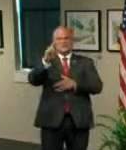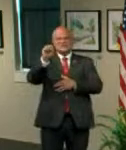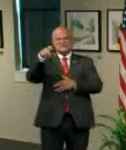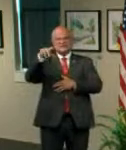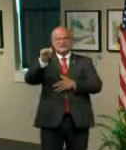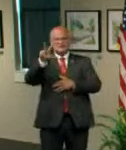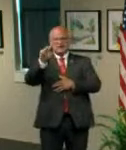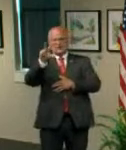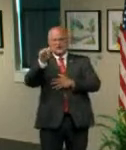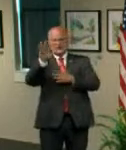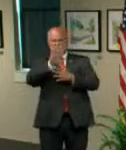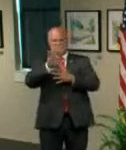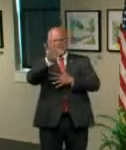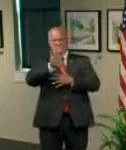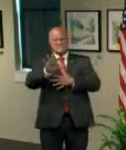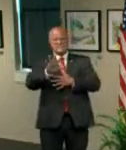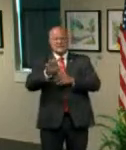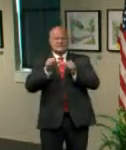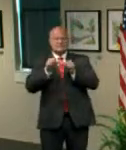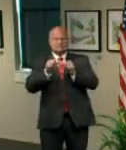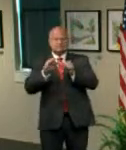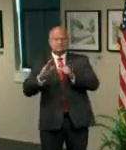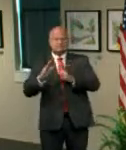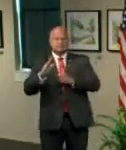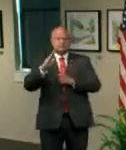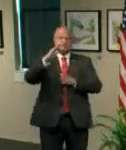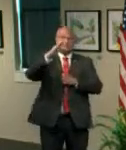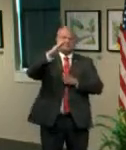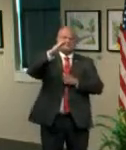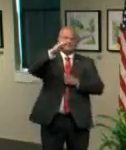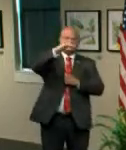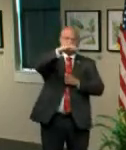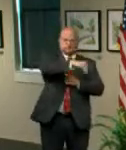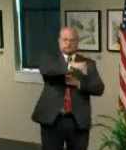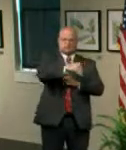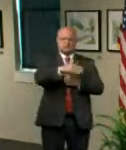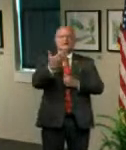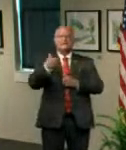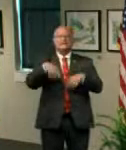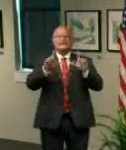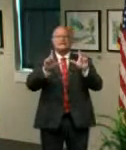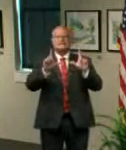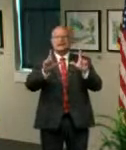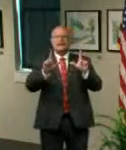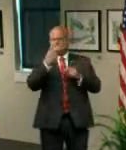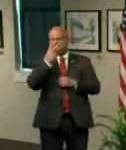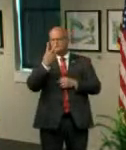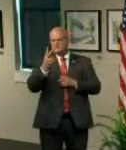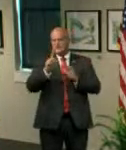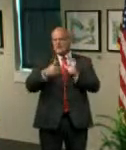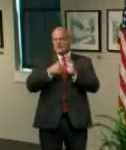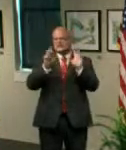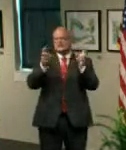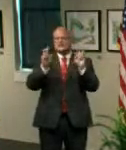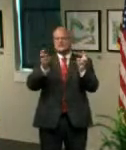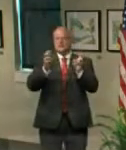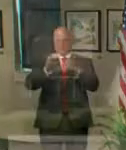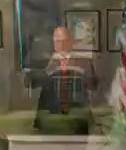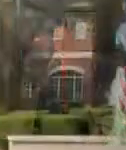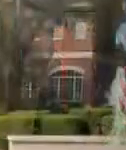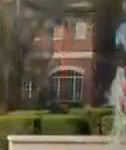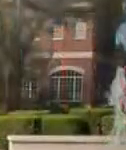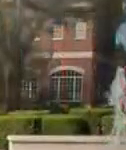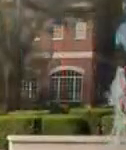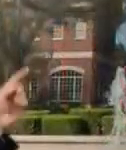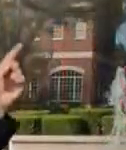30th, and it would be a steady rise to then, and then a decline. Now let's go to the next slide. You can see this in terms of